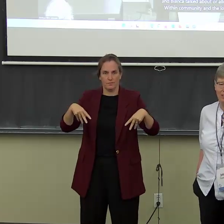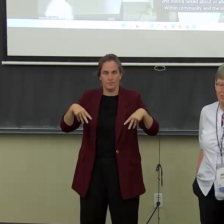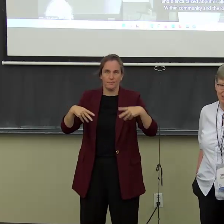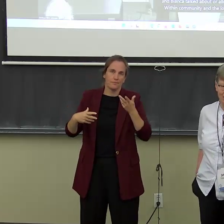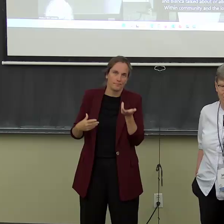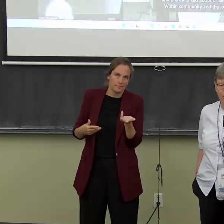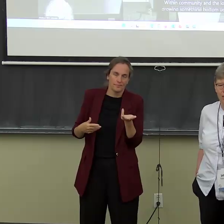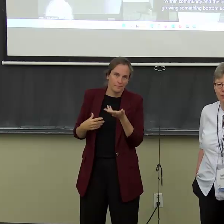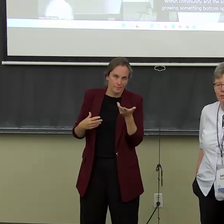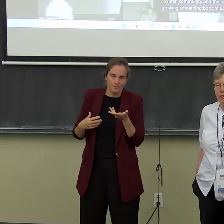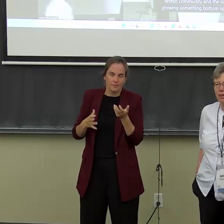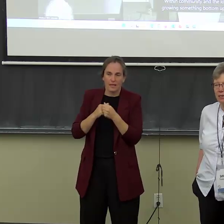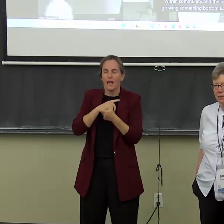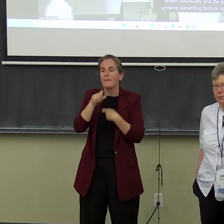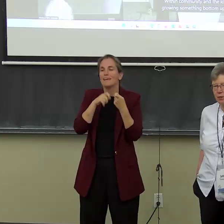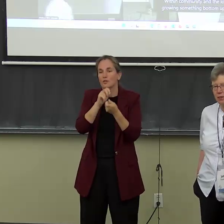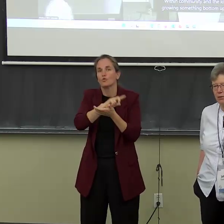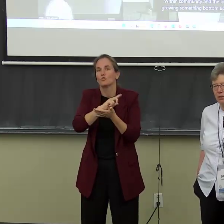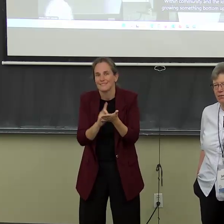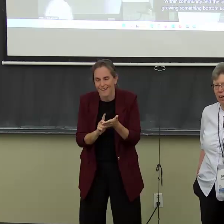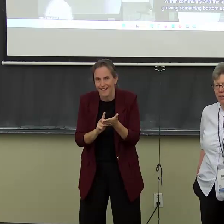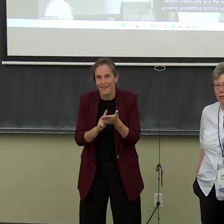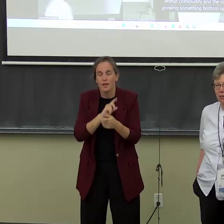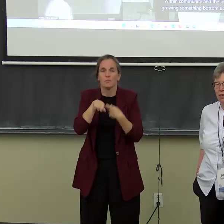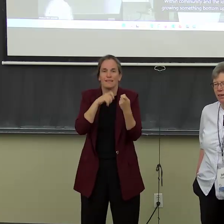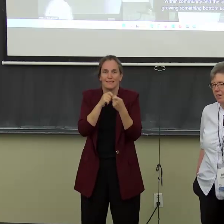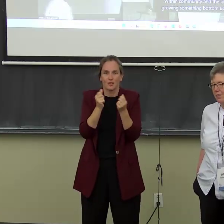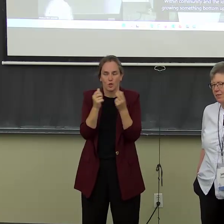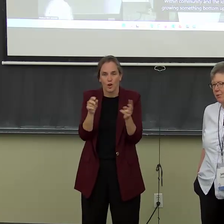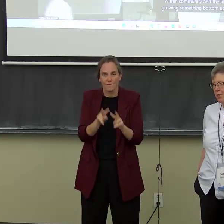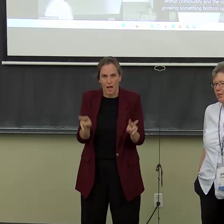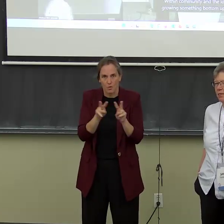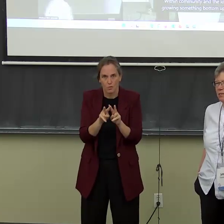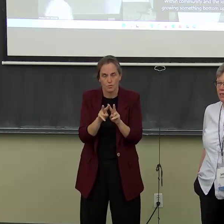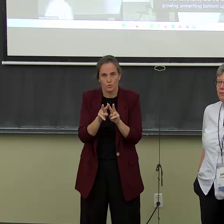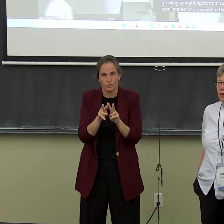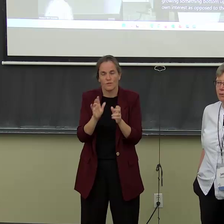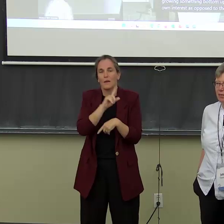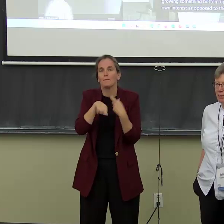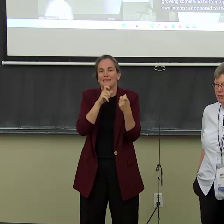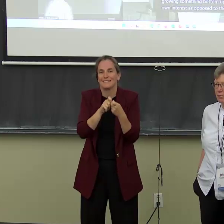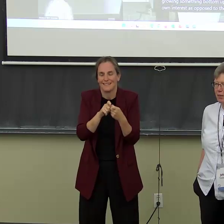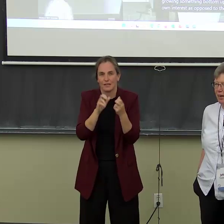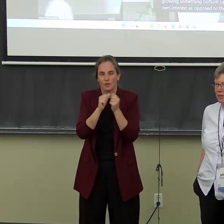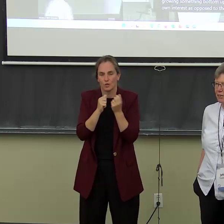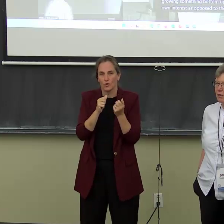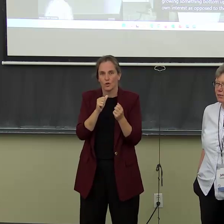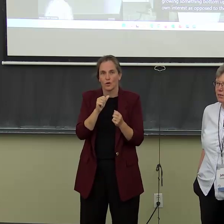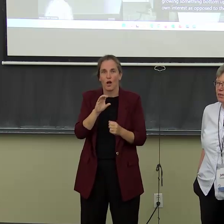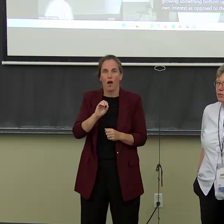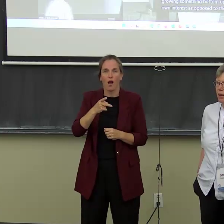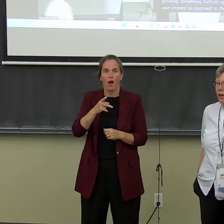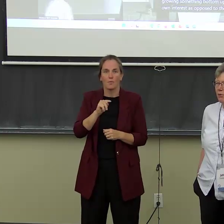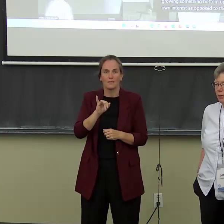being a particular design, a particular set of values, and a particular set of optimizations being handed to